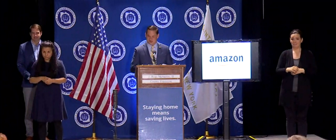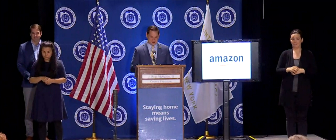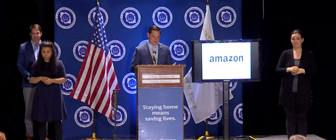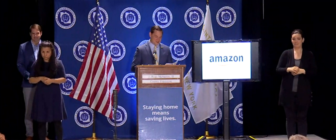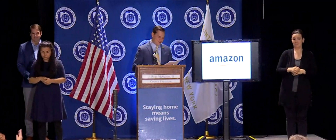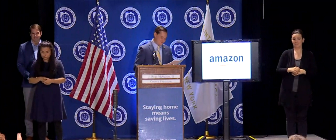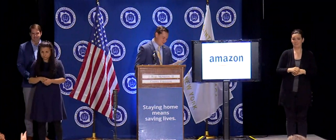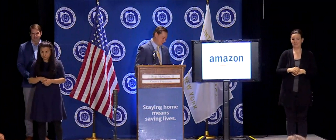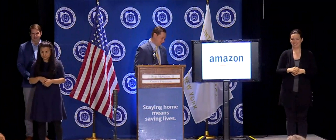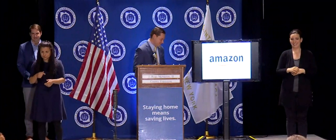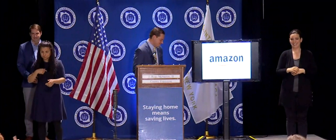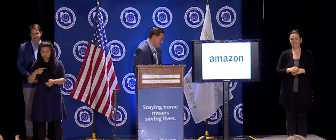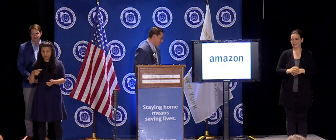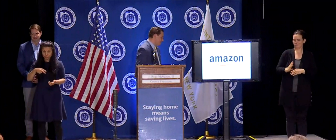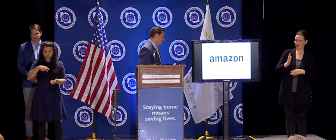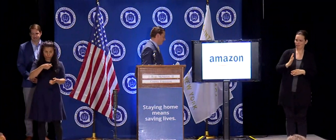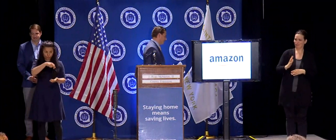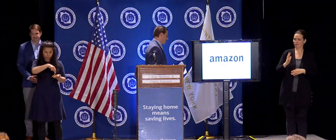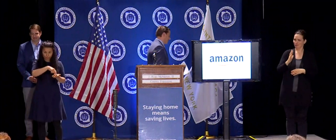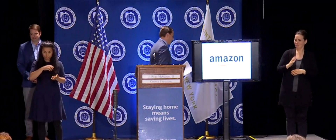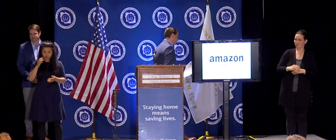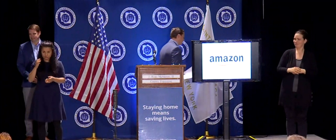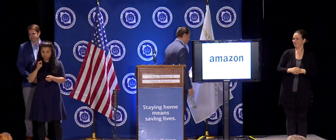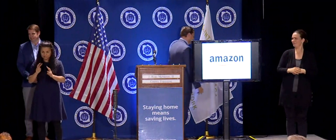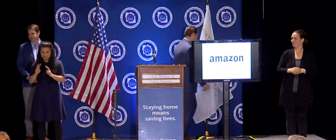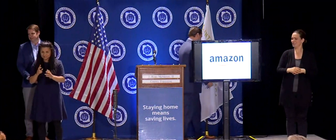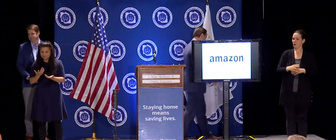Couple words, Chairman. Couple words.